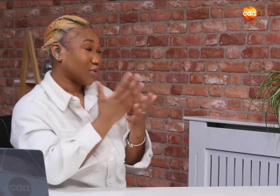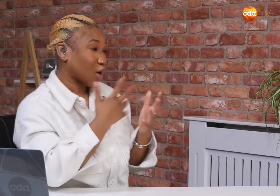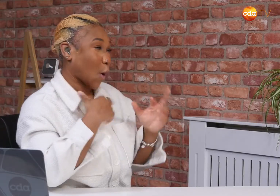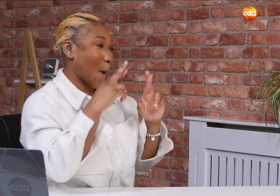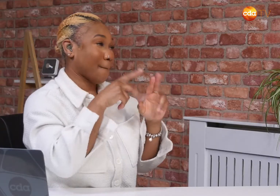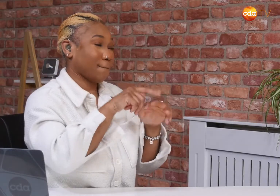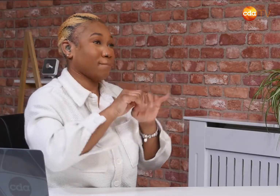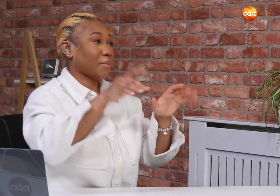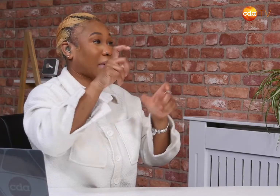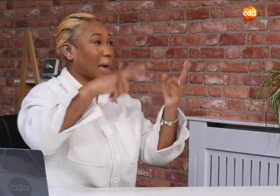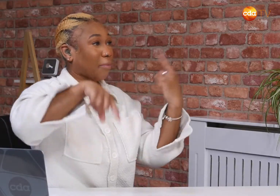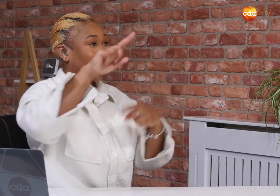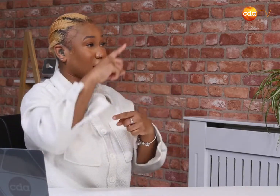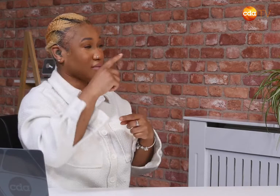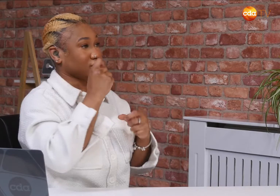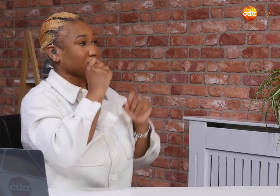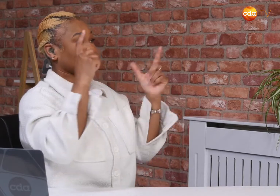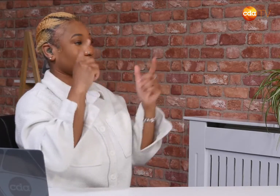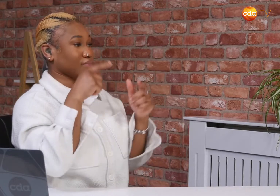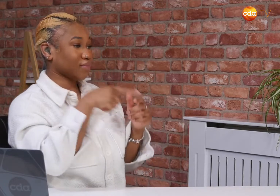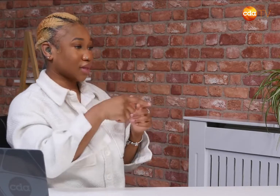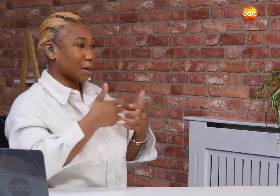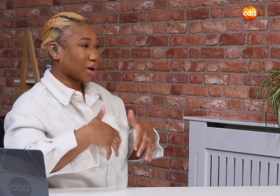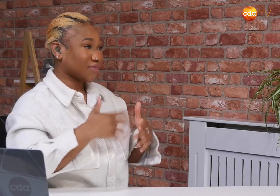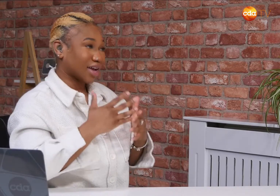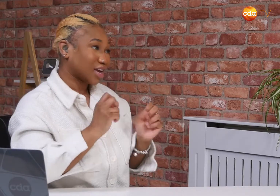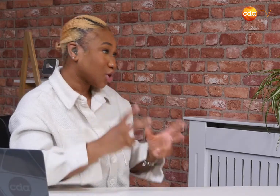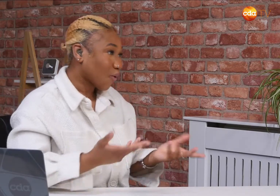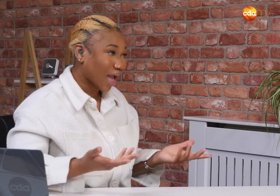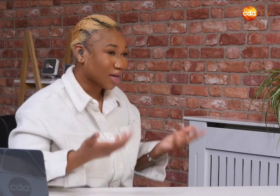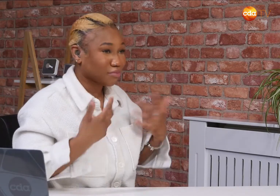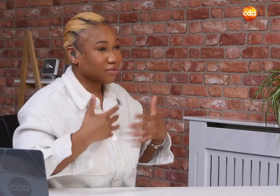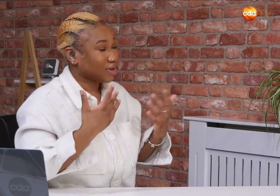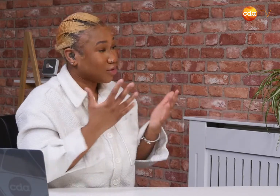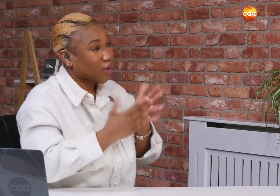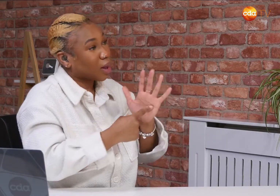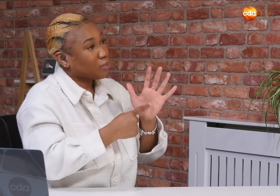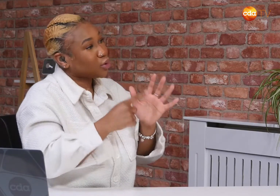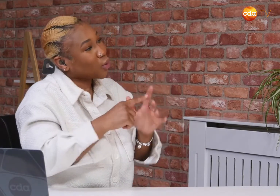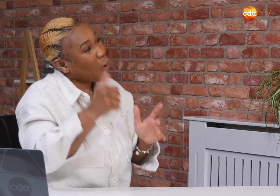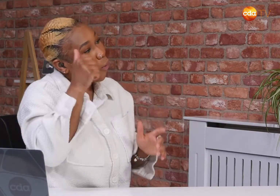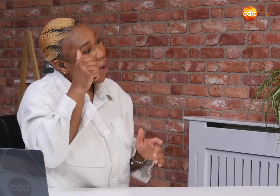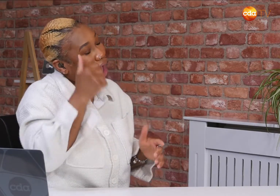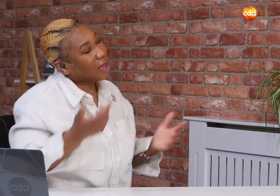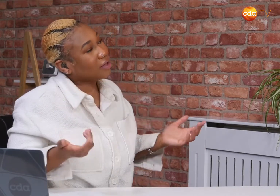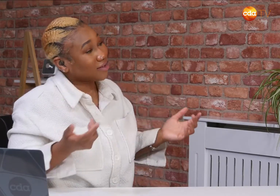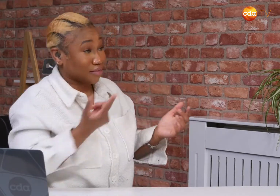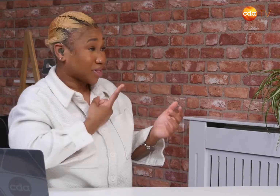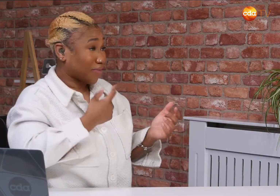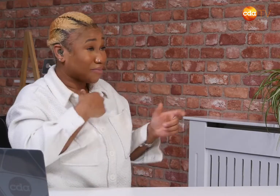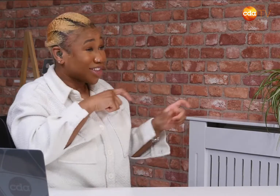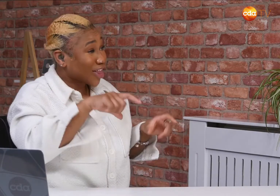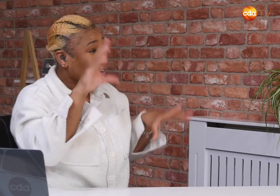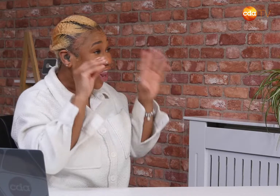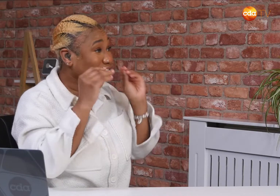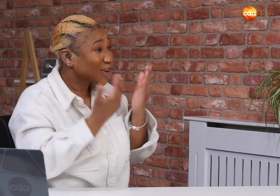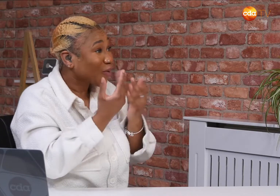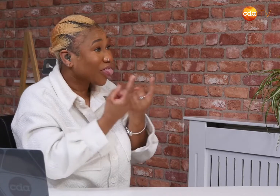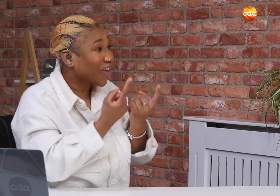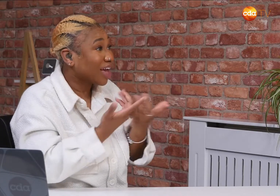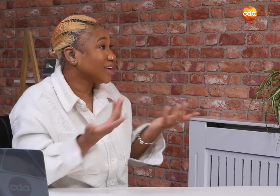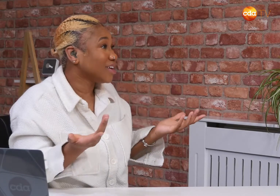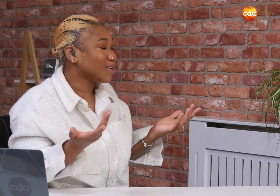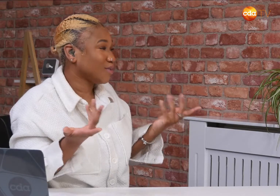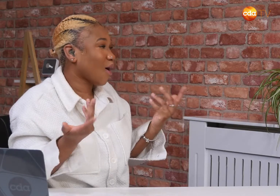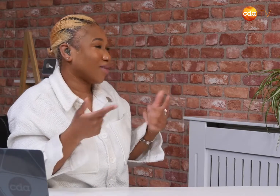So I just want to thank you so much for coming today, and hopefully people are a lot more aware about miscarriages. And obviously it's so